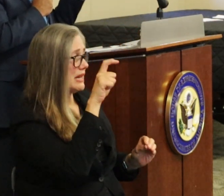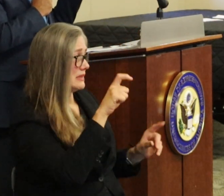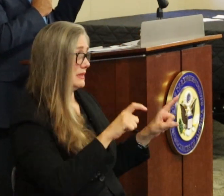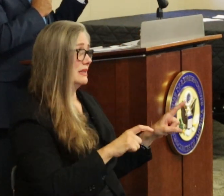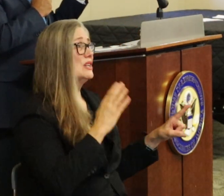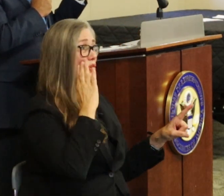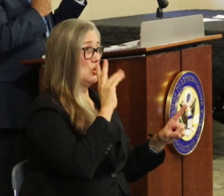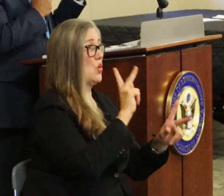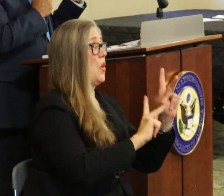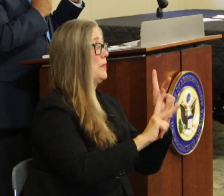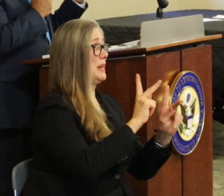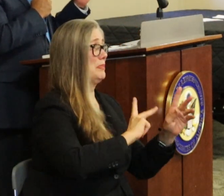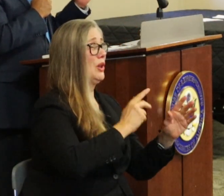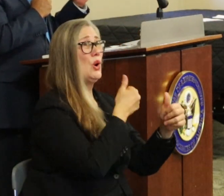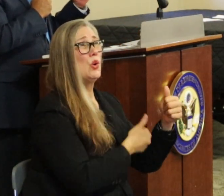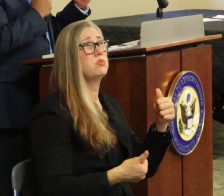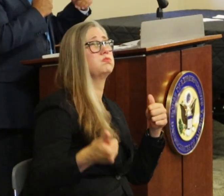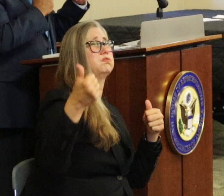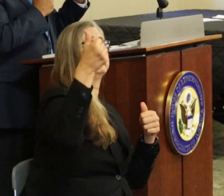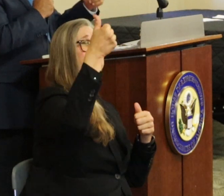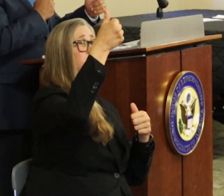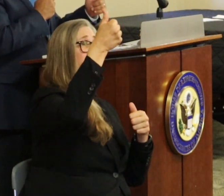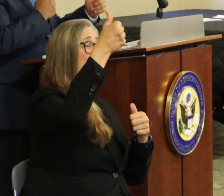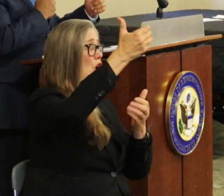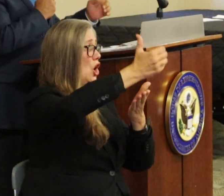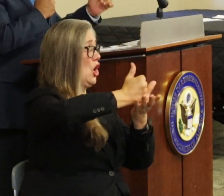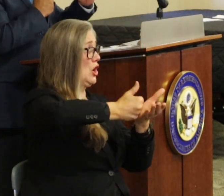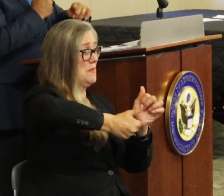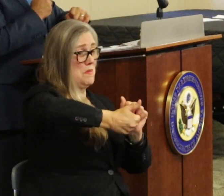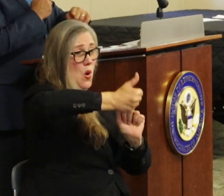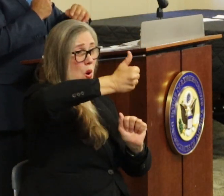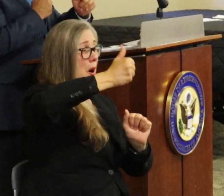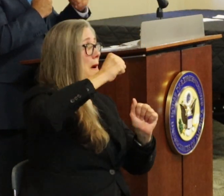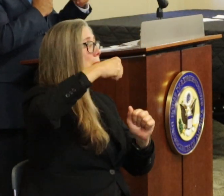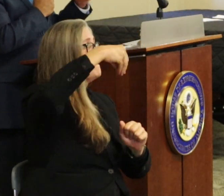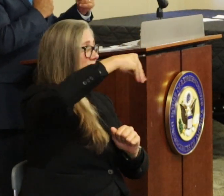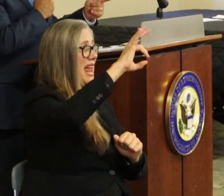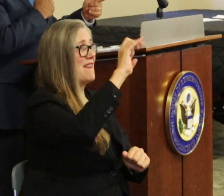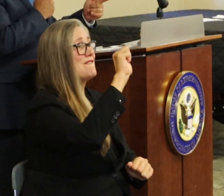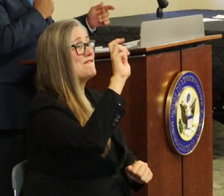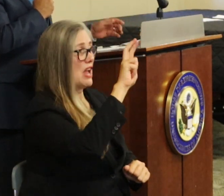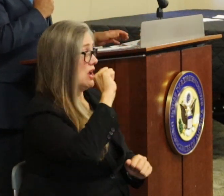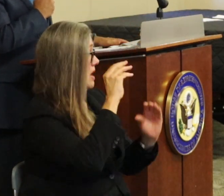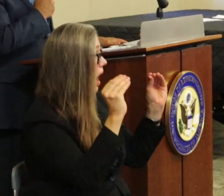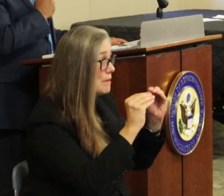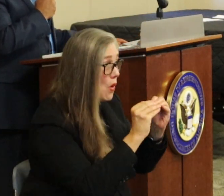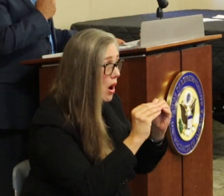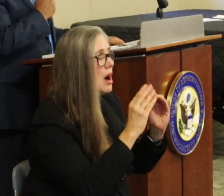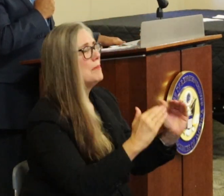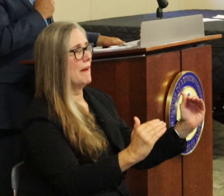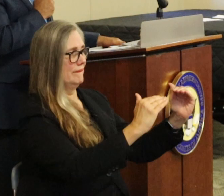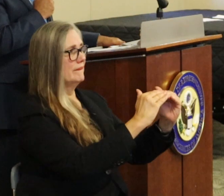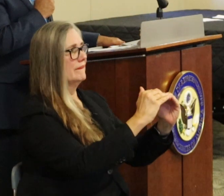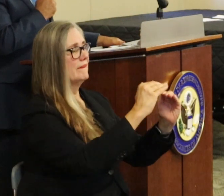those at the very top that earn the most pay their fair share. Not more than, but their fair share. And